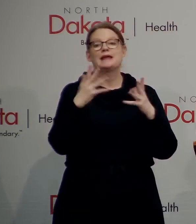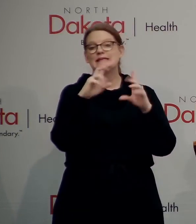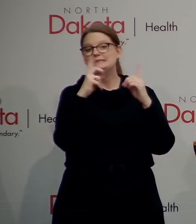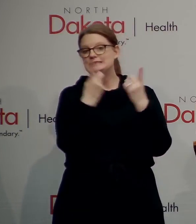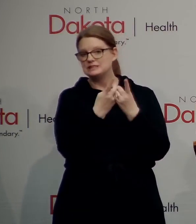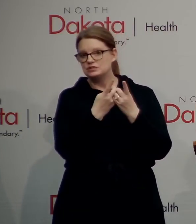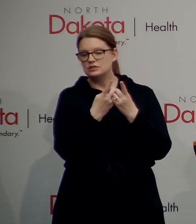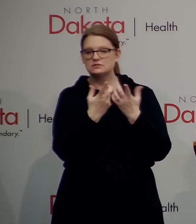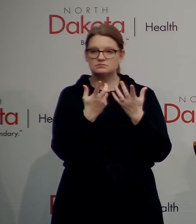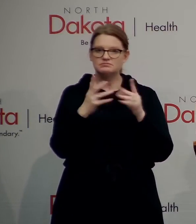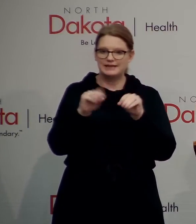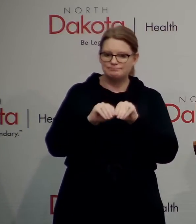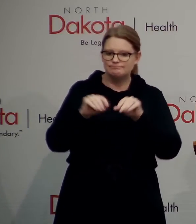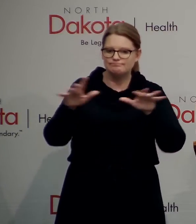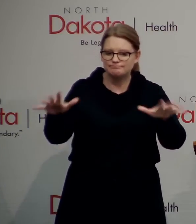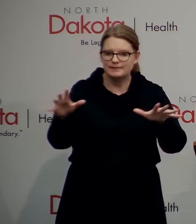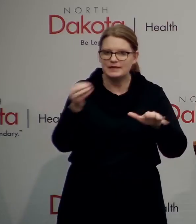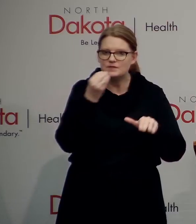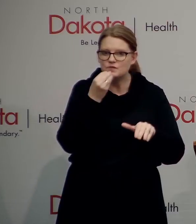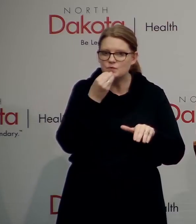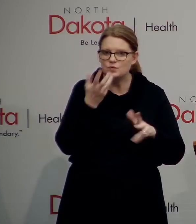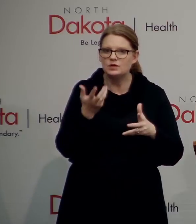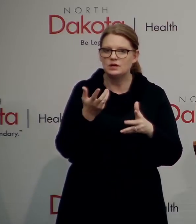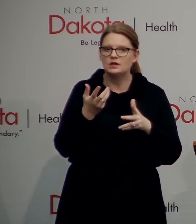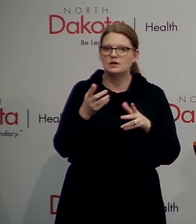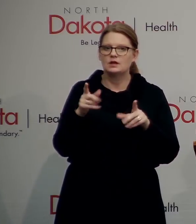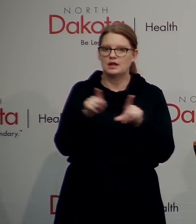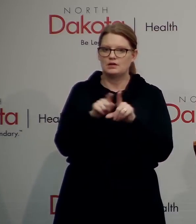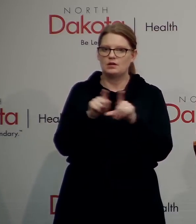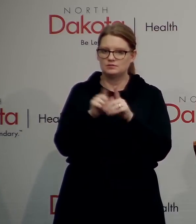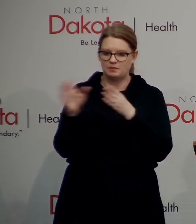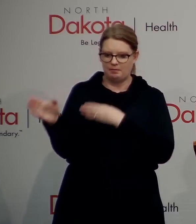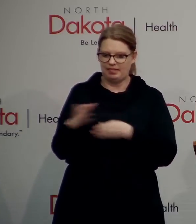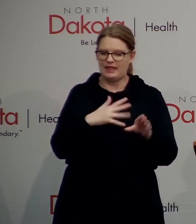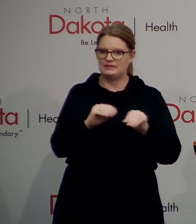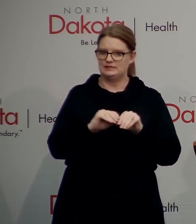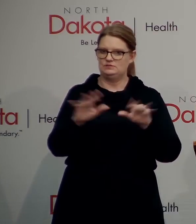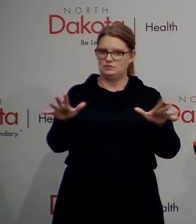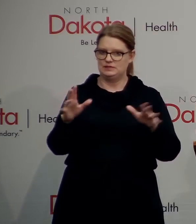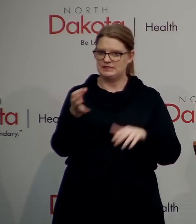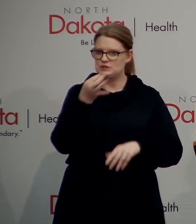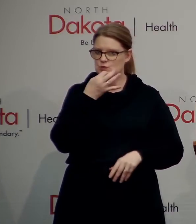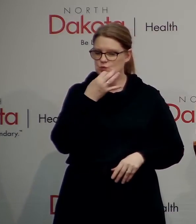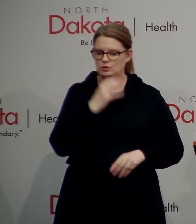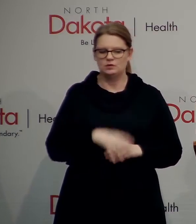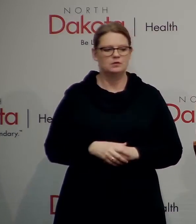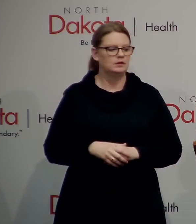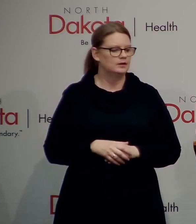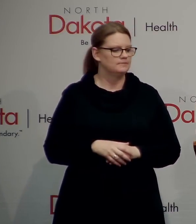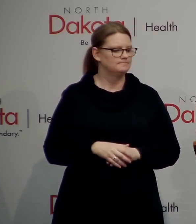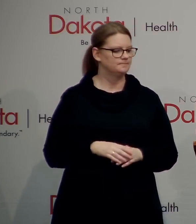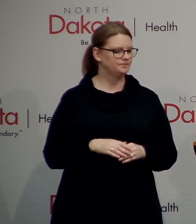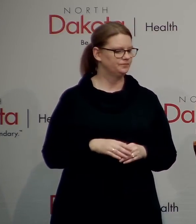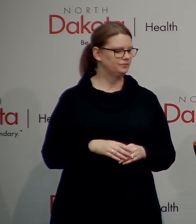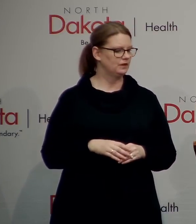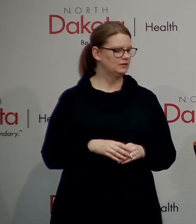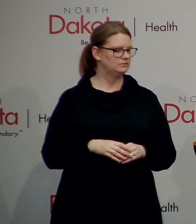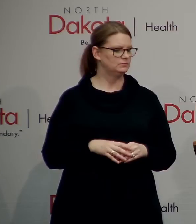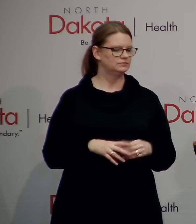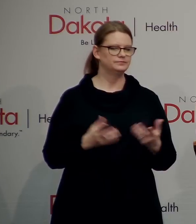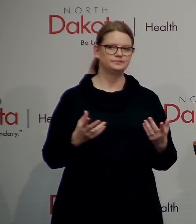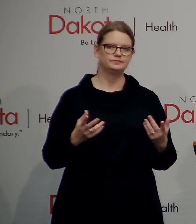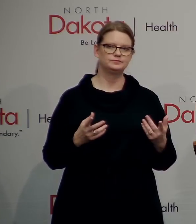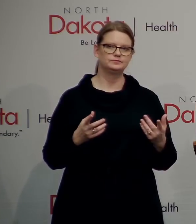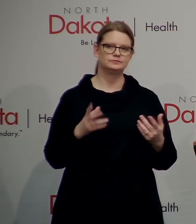already distributing meals or plan to begin distribution soon. I want to end on something